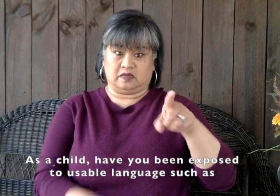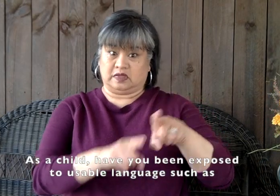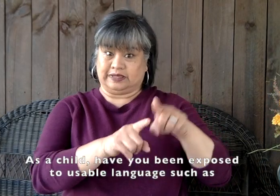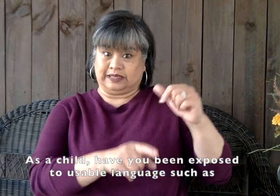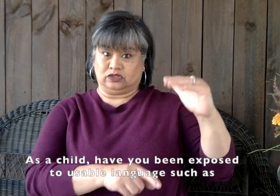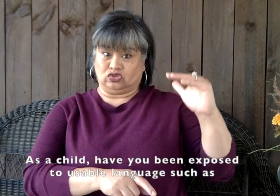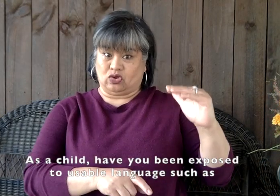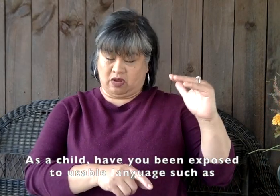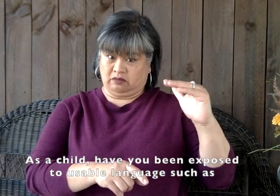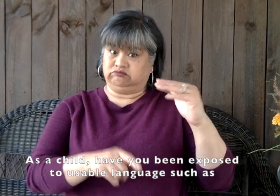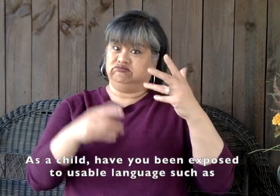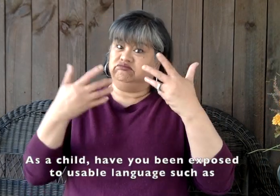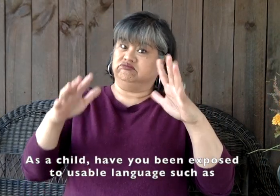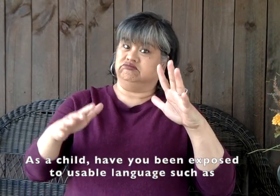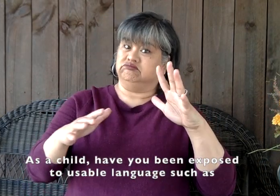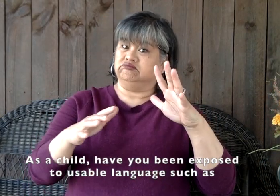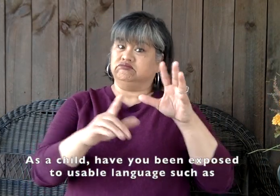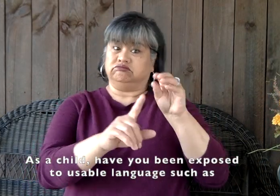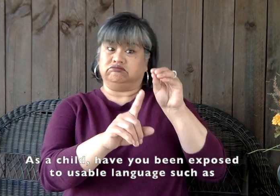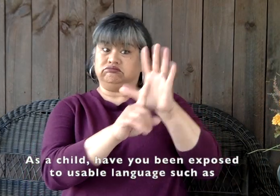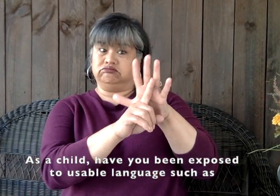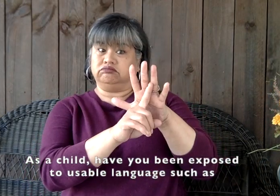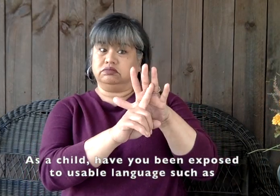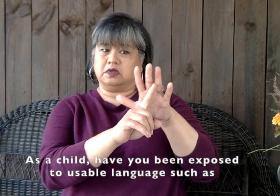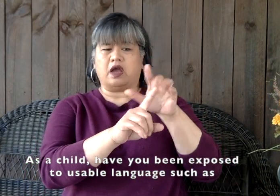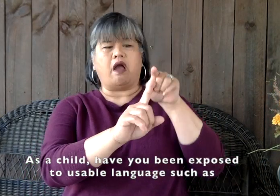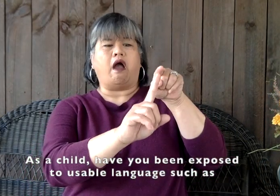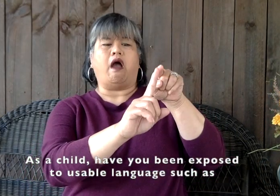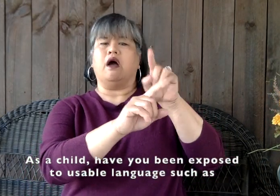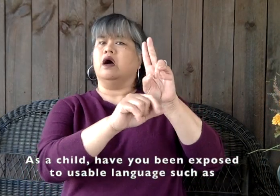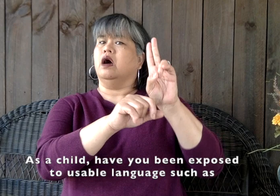As a child, have you been exposed to usable language,